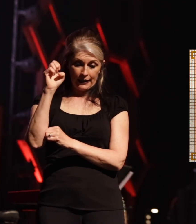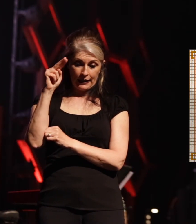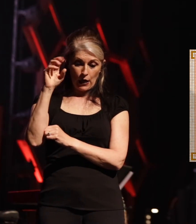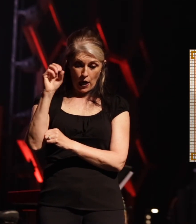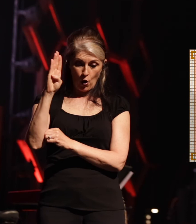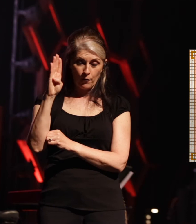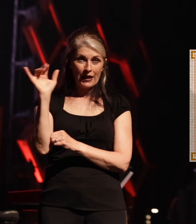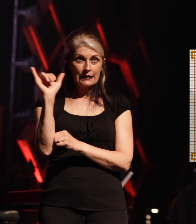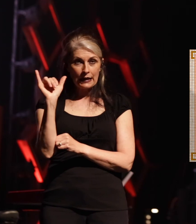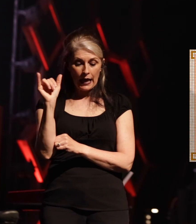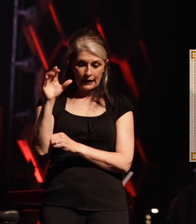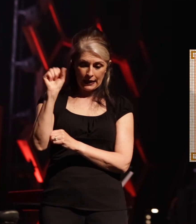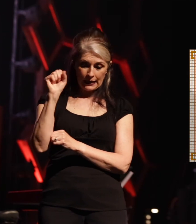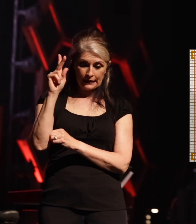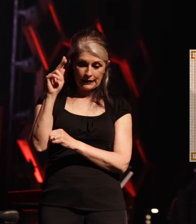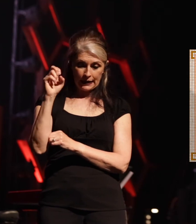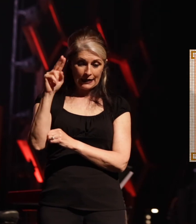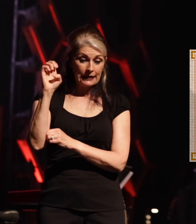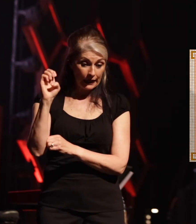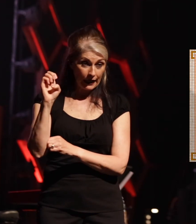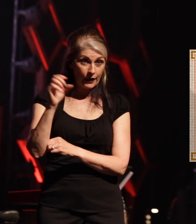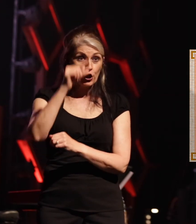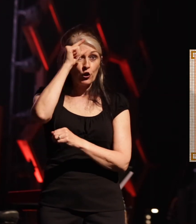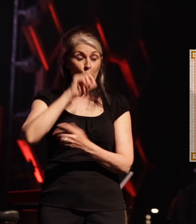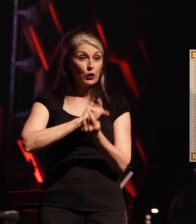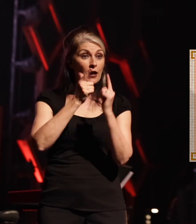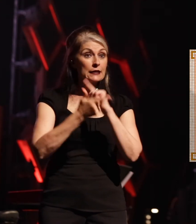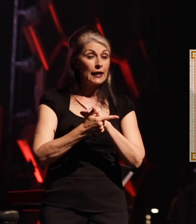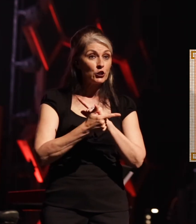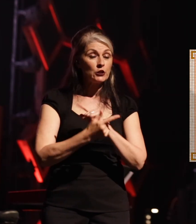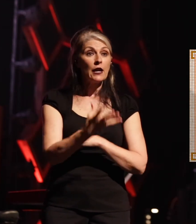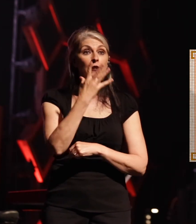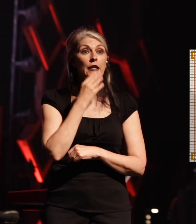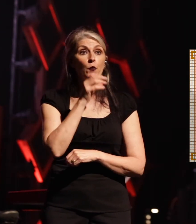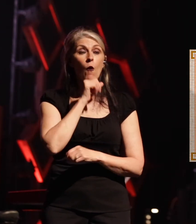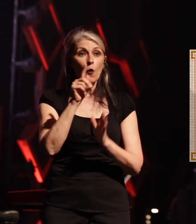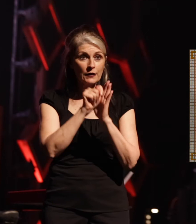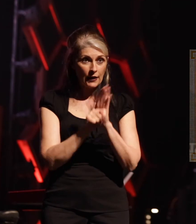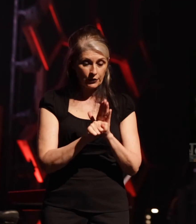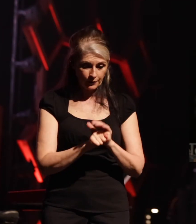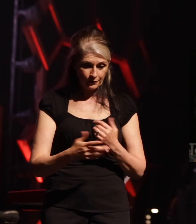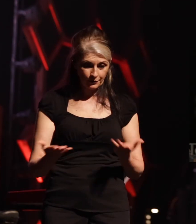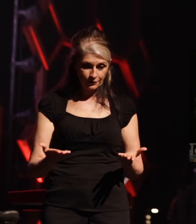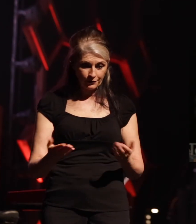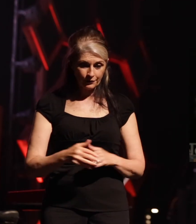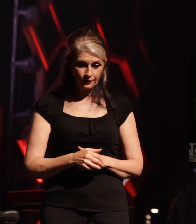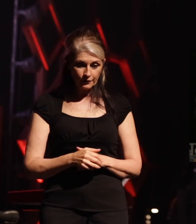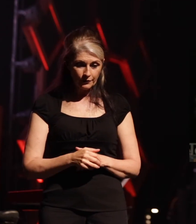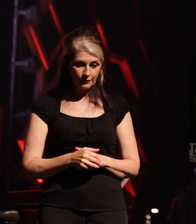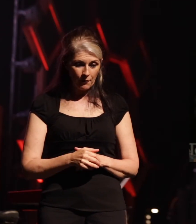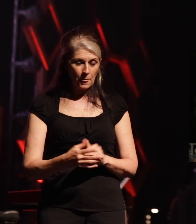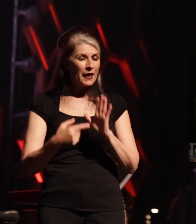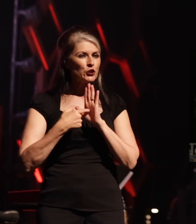the Greek translation of the Hebrew Old Testament for the Septuagint. It's just showing how similar